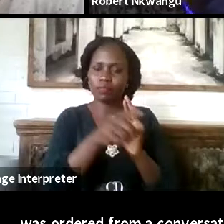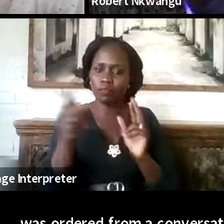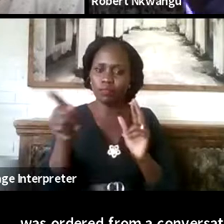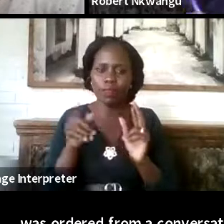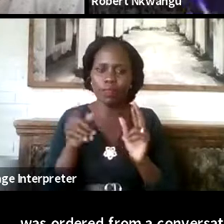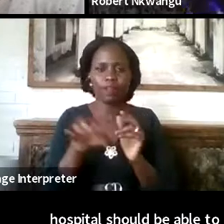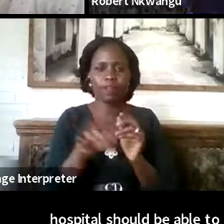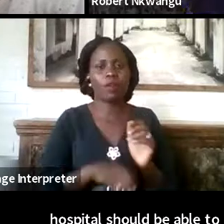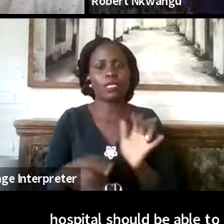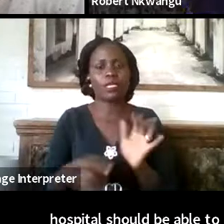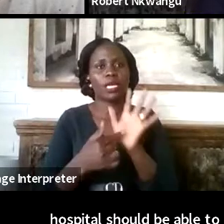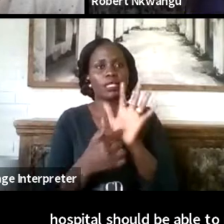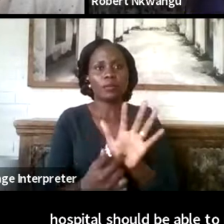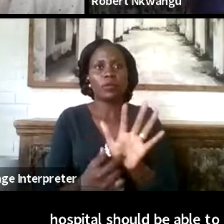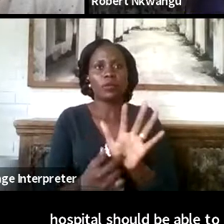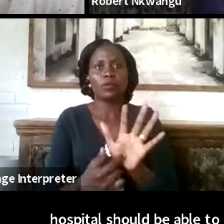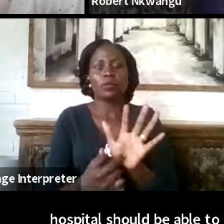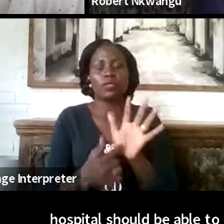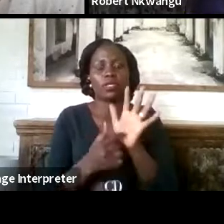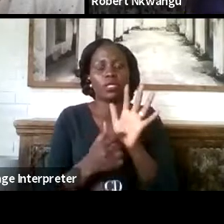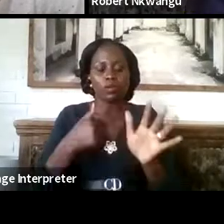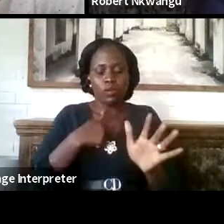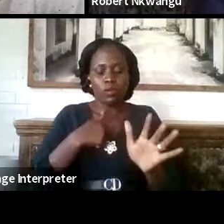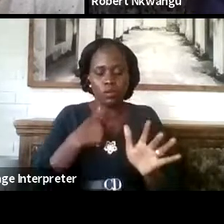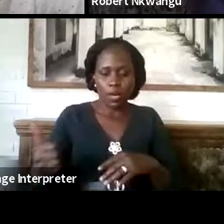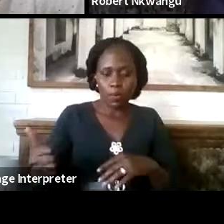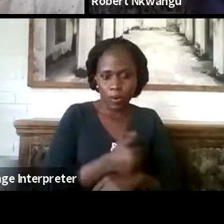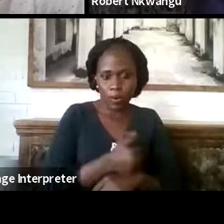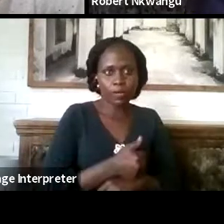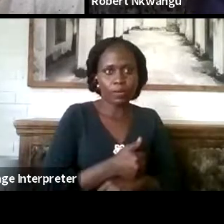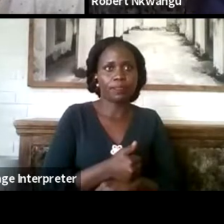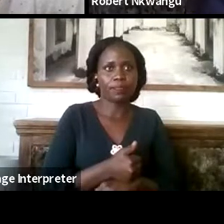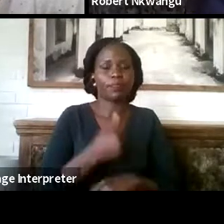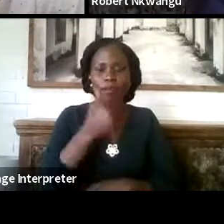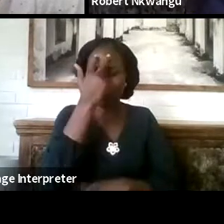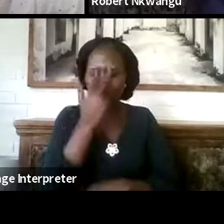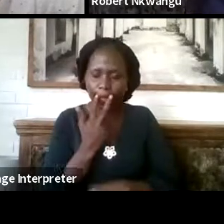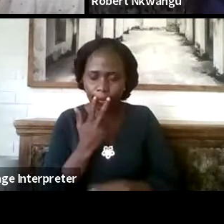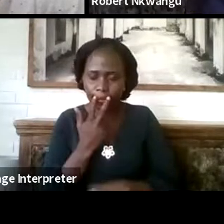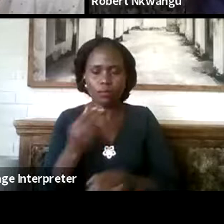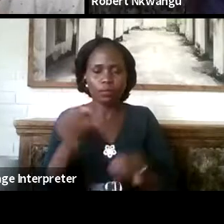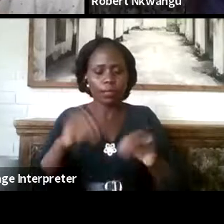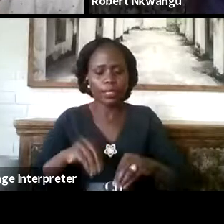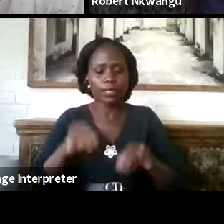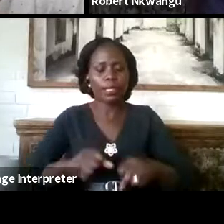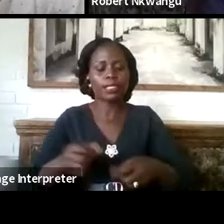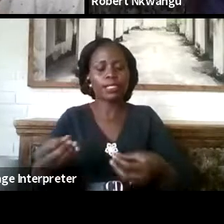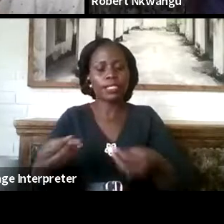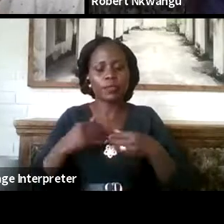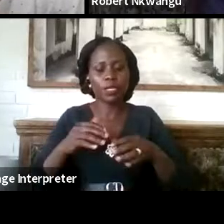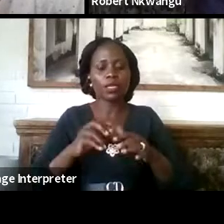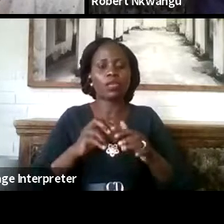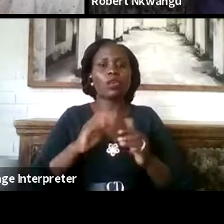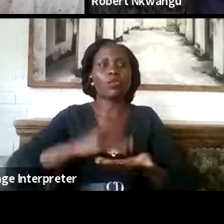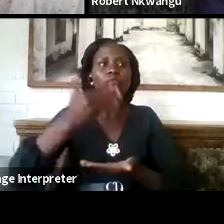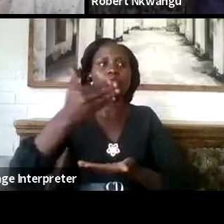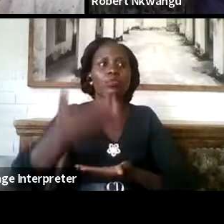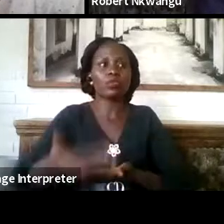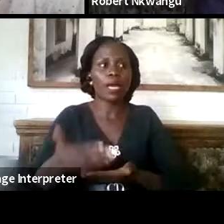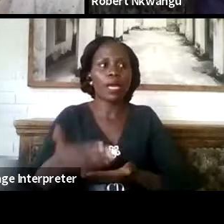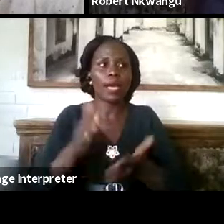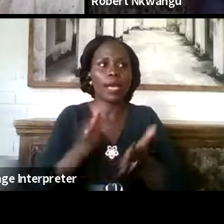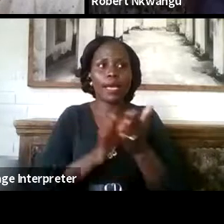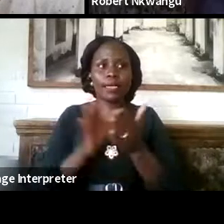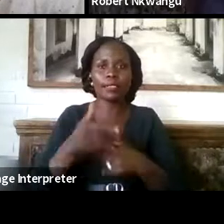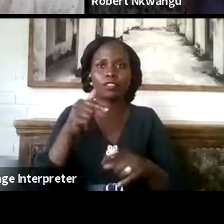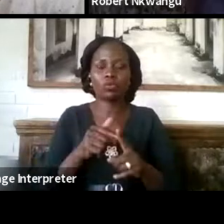I'm employed and I'm blind, you should be able to give me a computer which has got access to JAWS so that I can be able